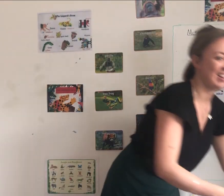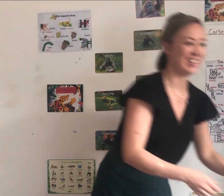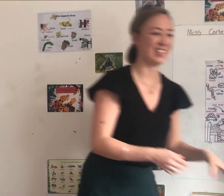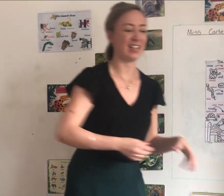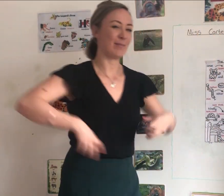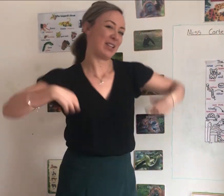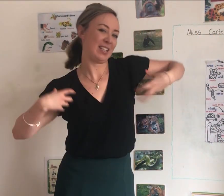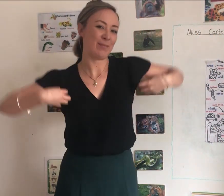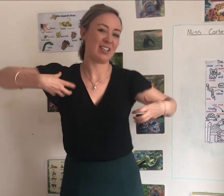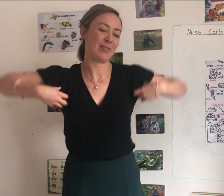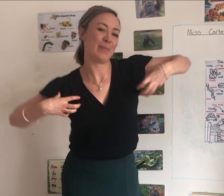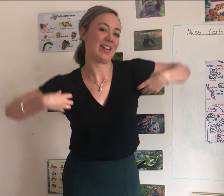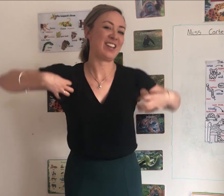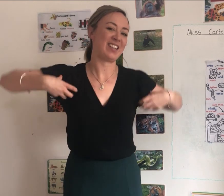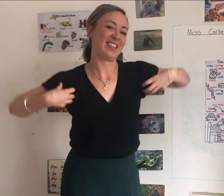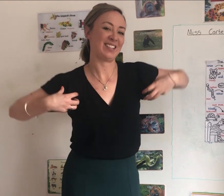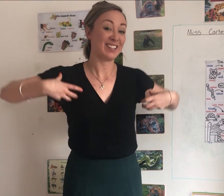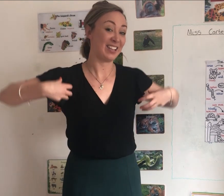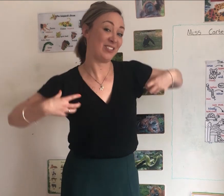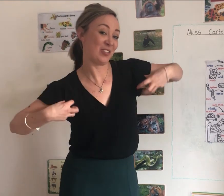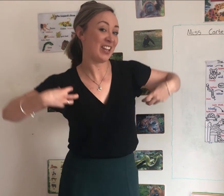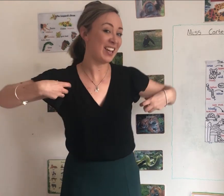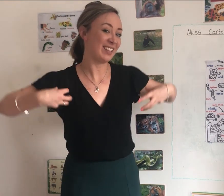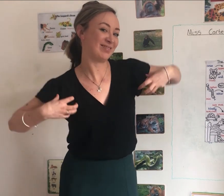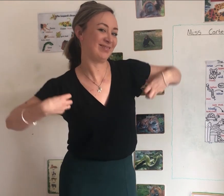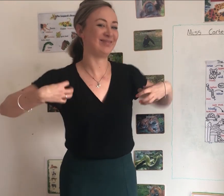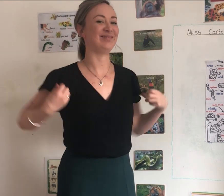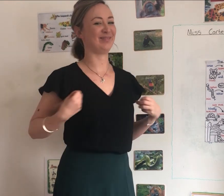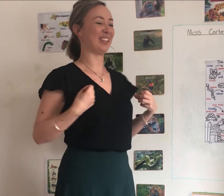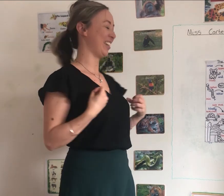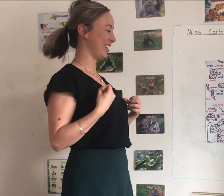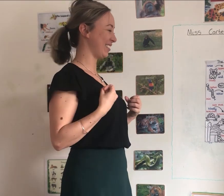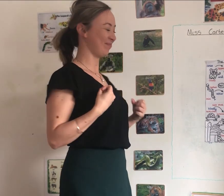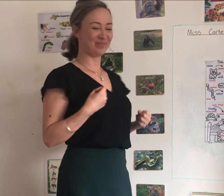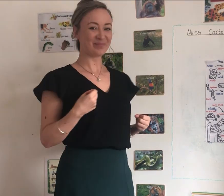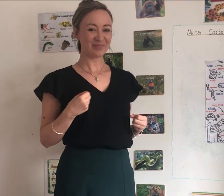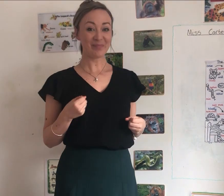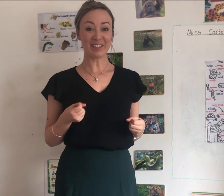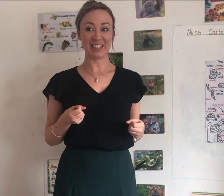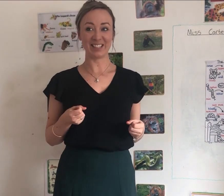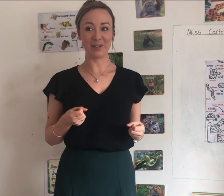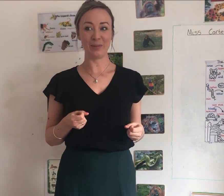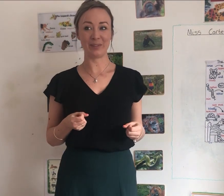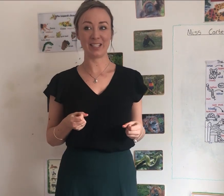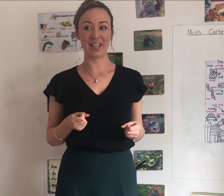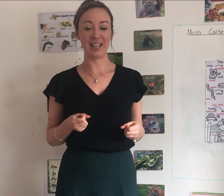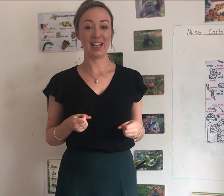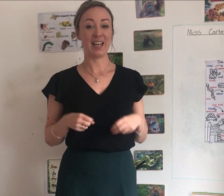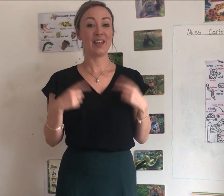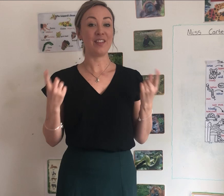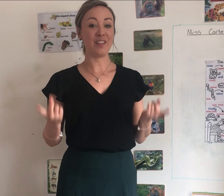I think a monkey might go a bit like this. Can you try that? Very good. So we'll say,